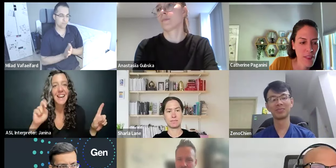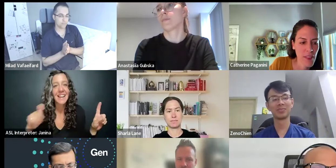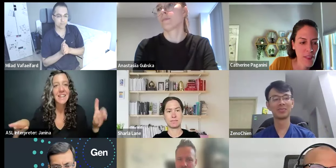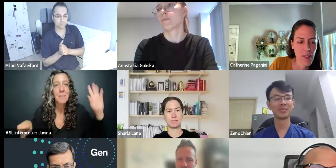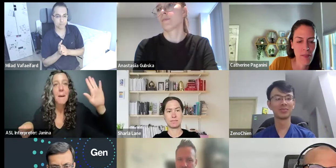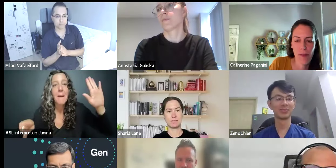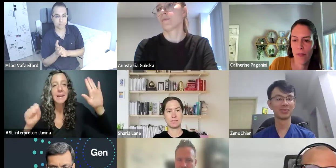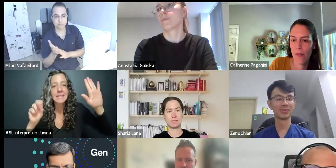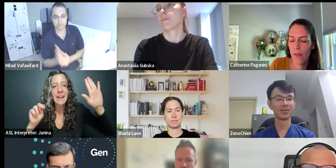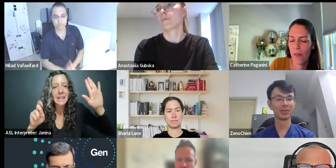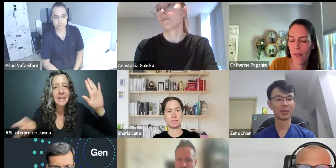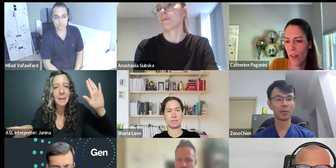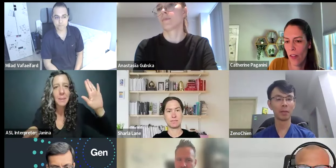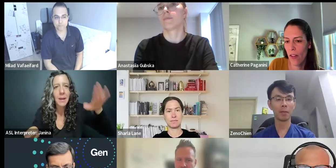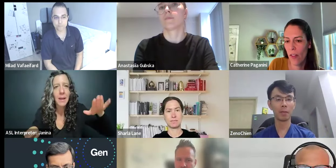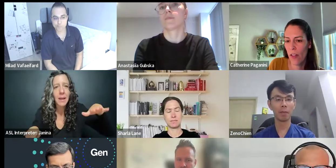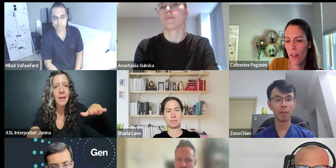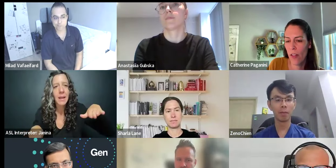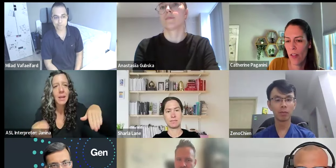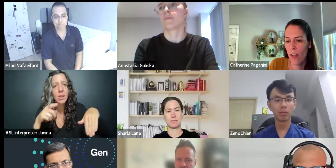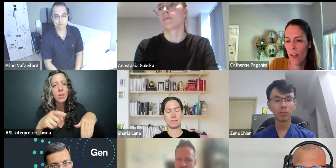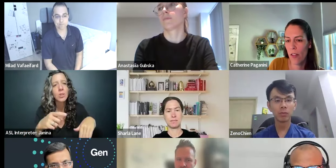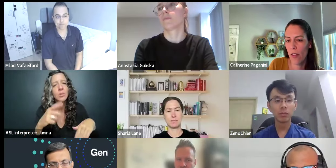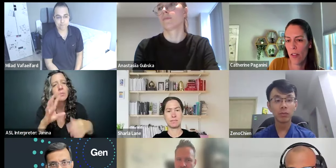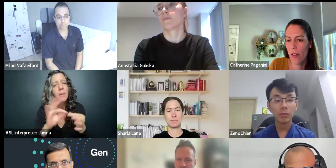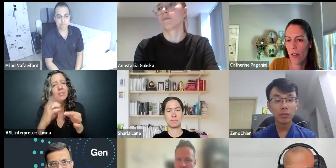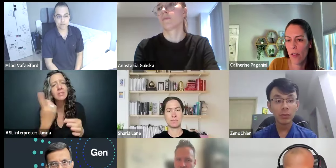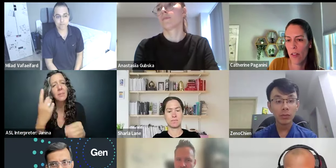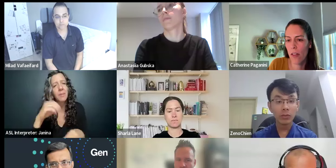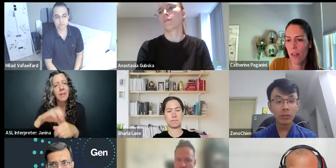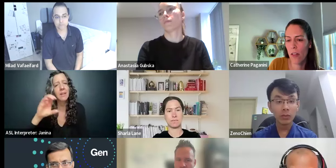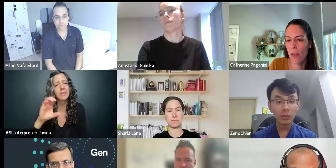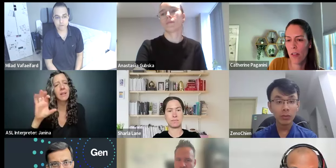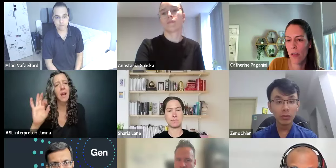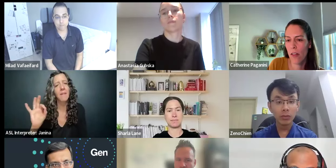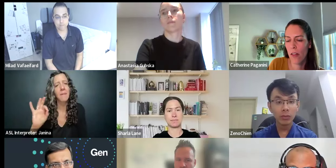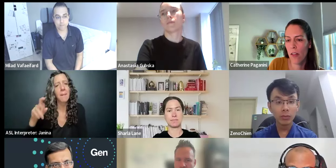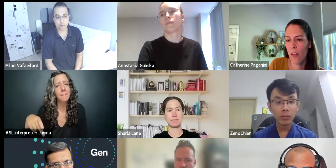Catherine, you said something about in the CFP. You said something like